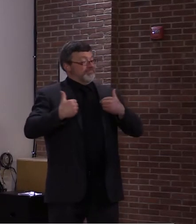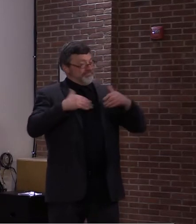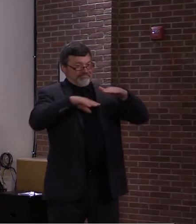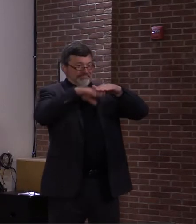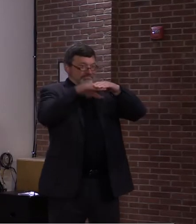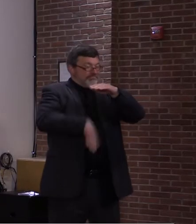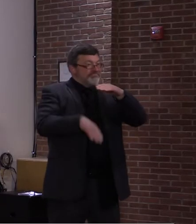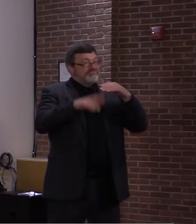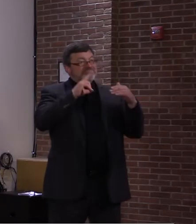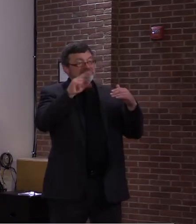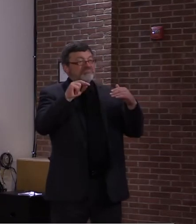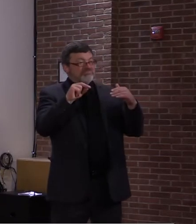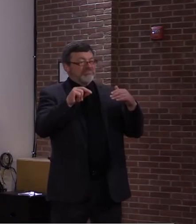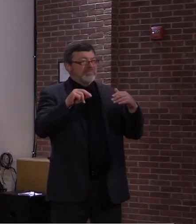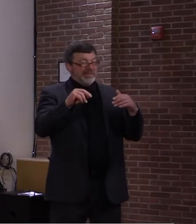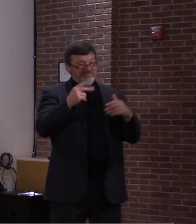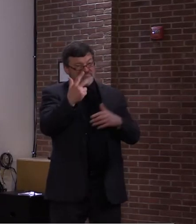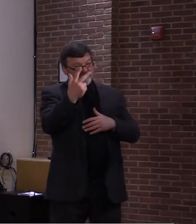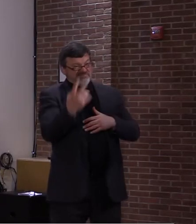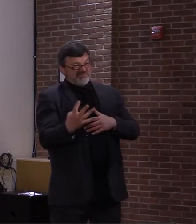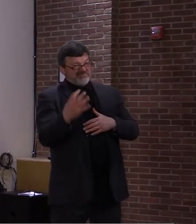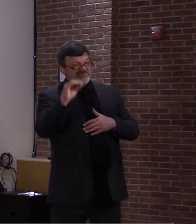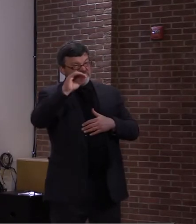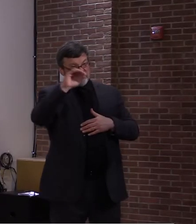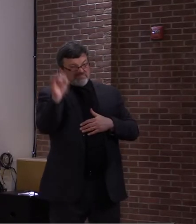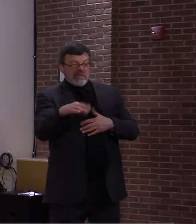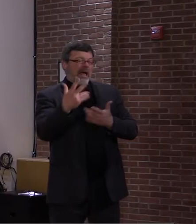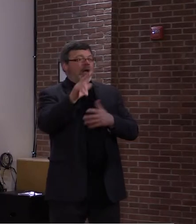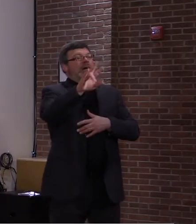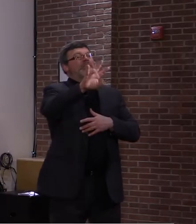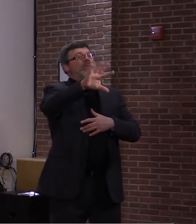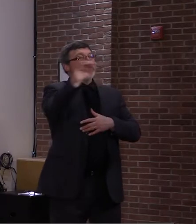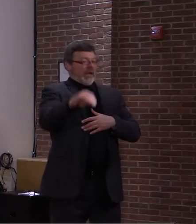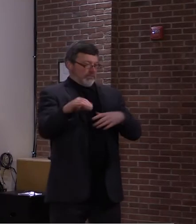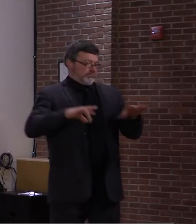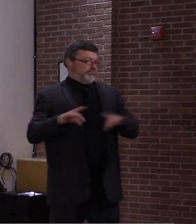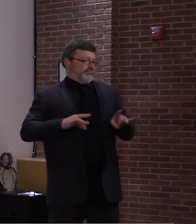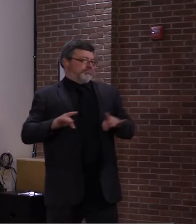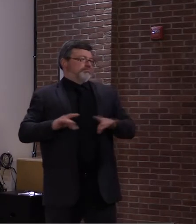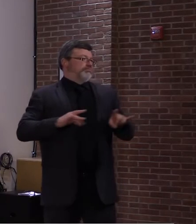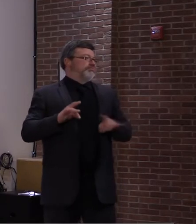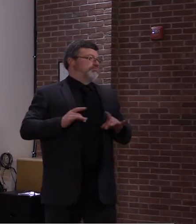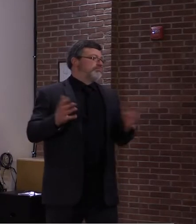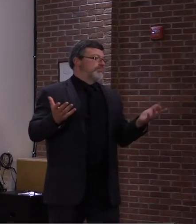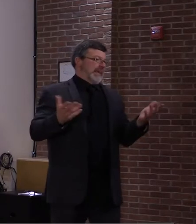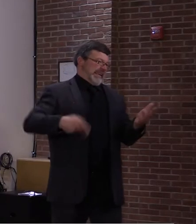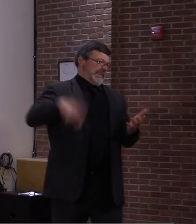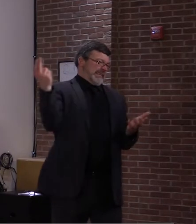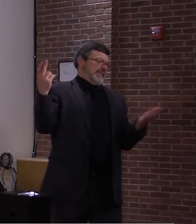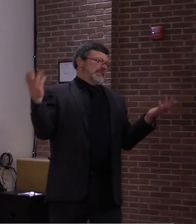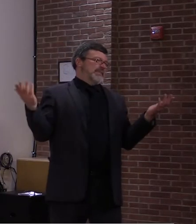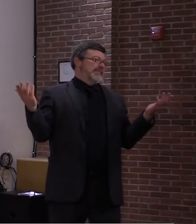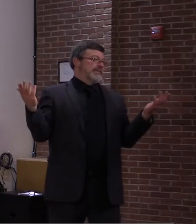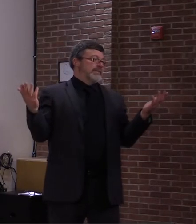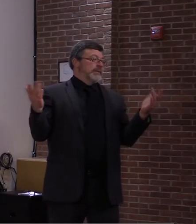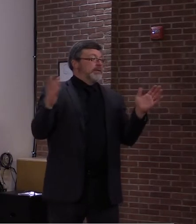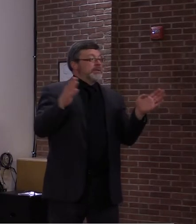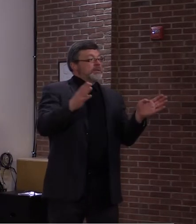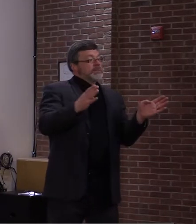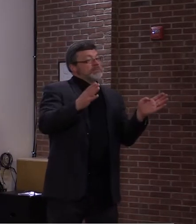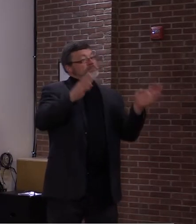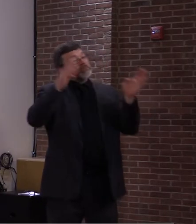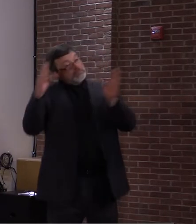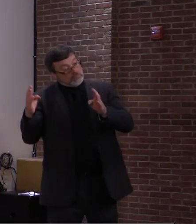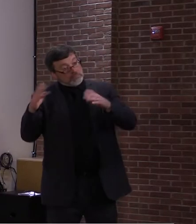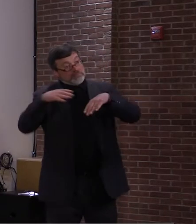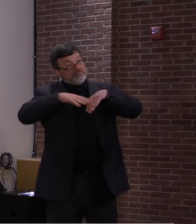Omicron part of the pandemic began. And in adults, it's about 60%. So I think